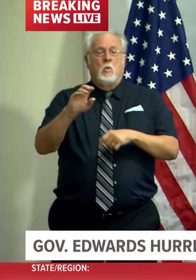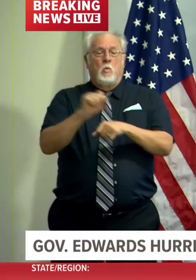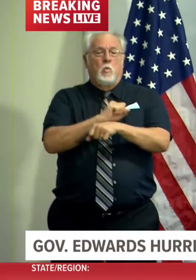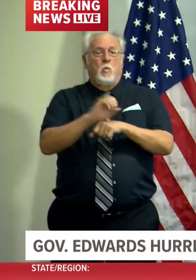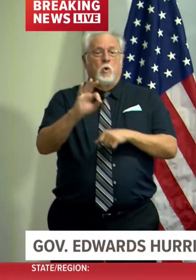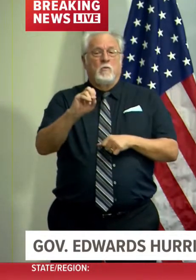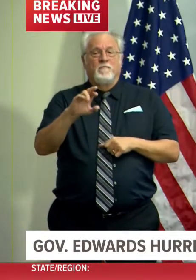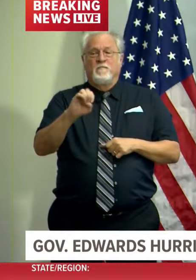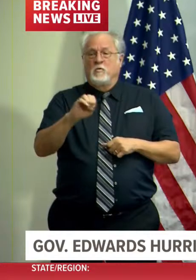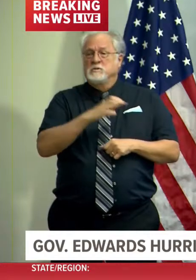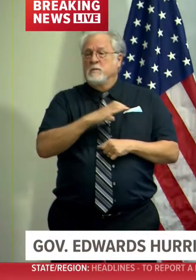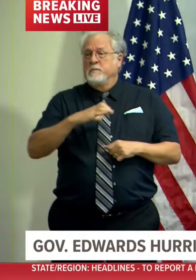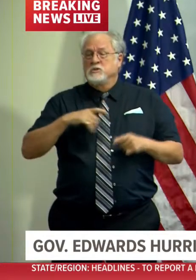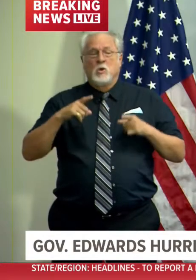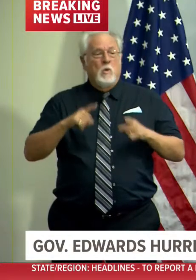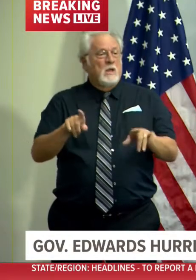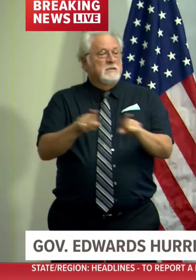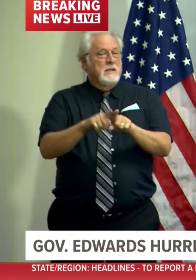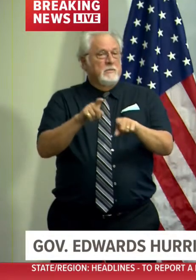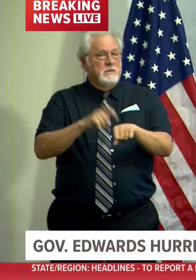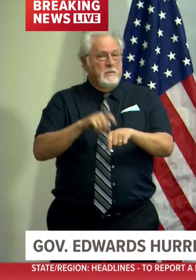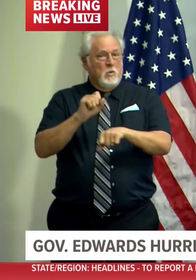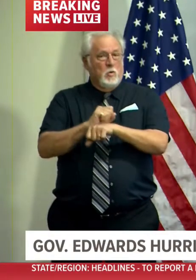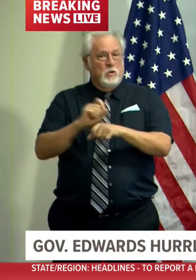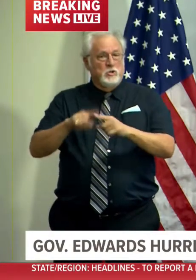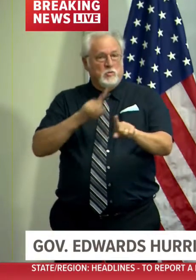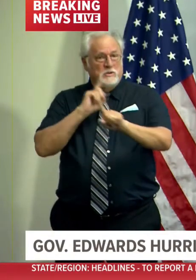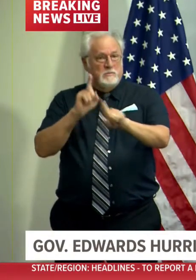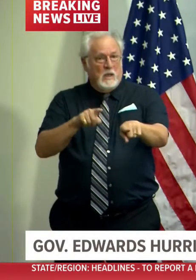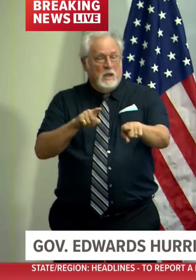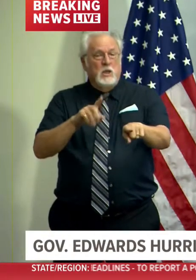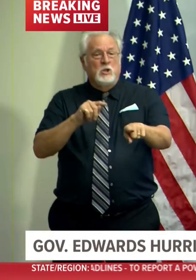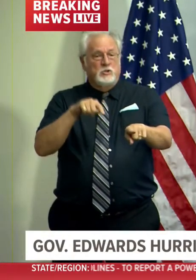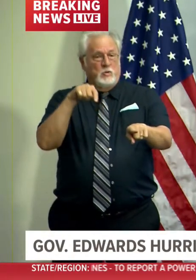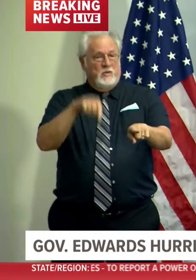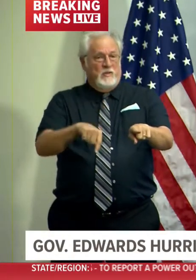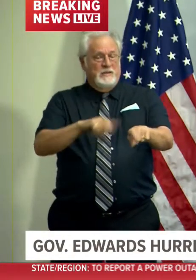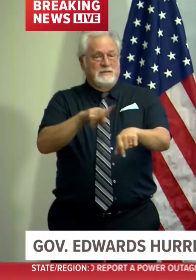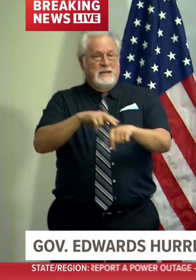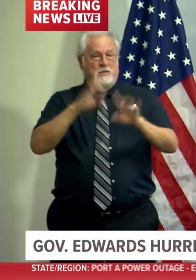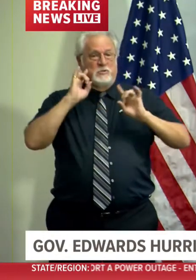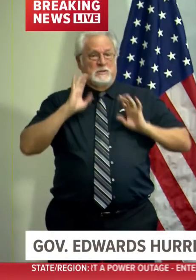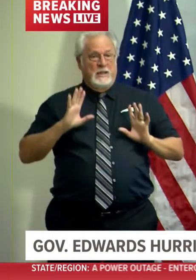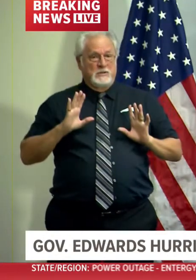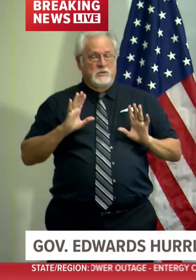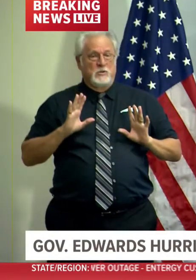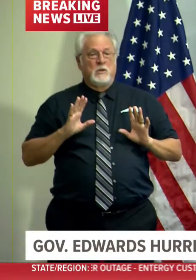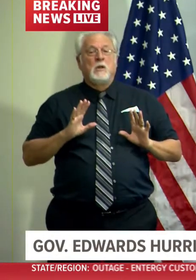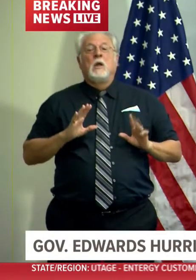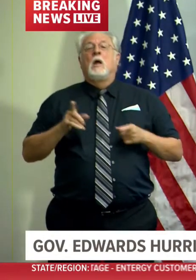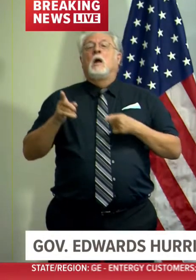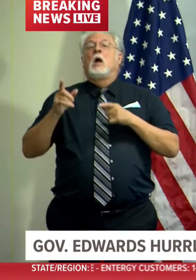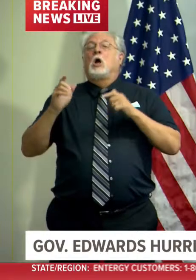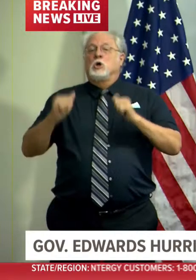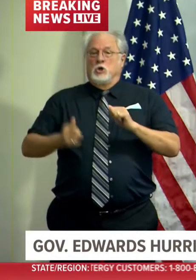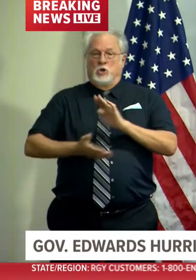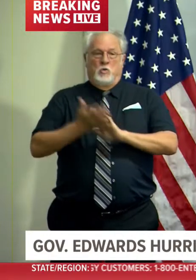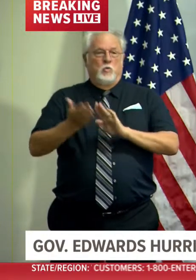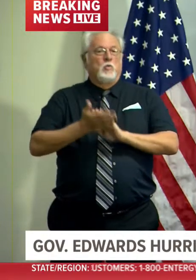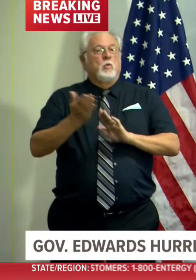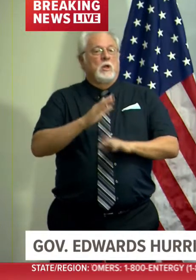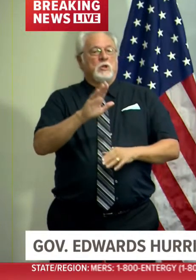Commission, while simultaneously working to respond to this natural disaster, was able to run the